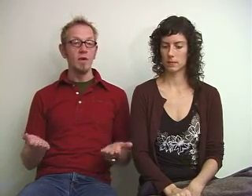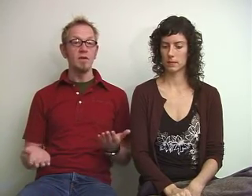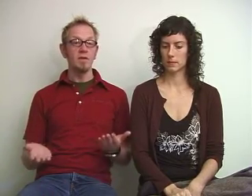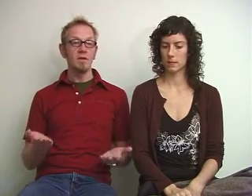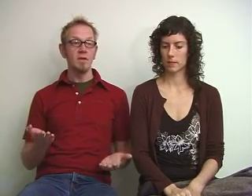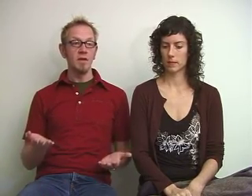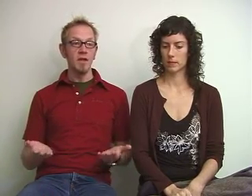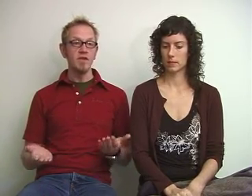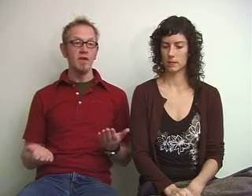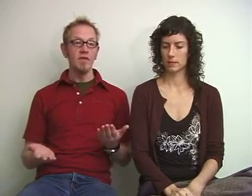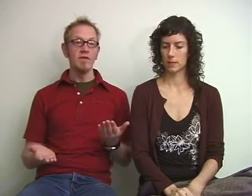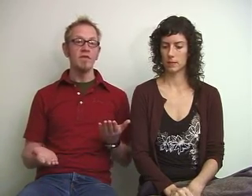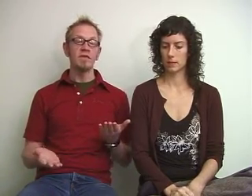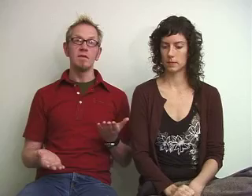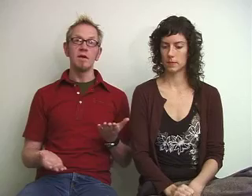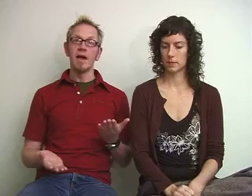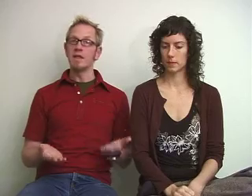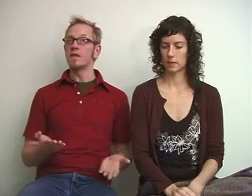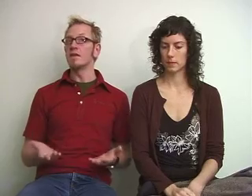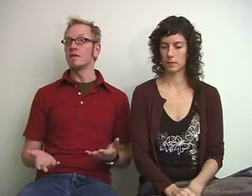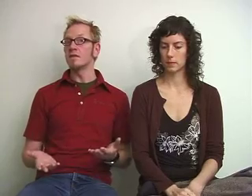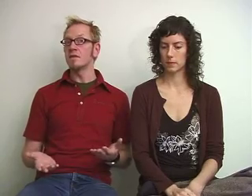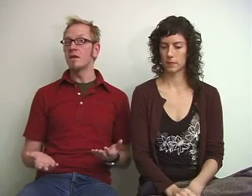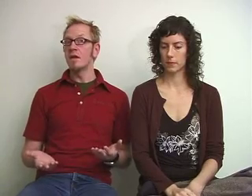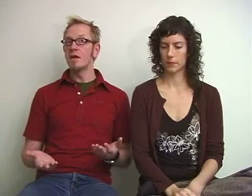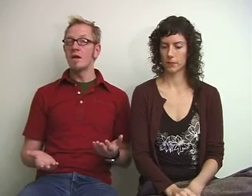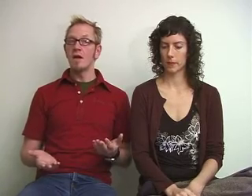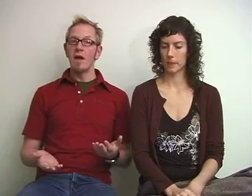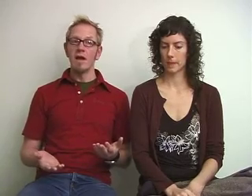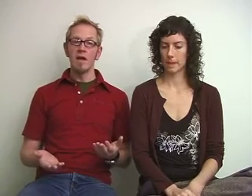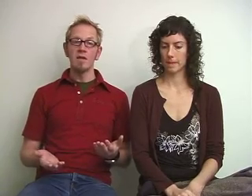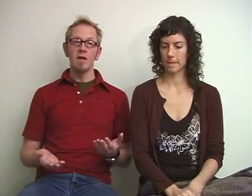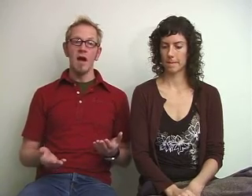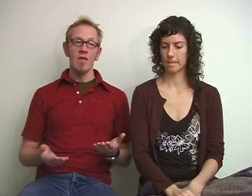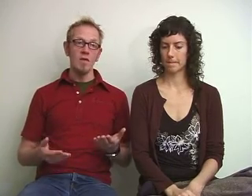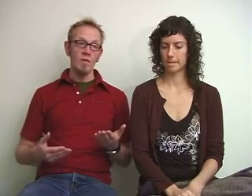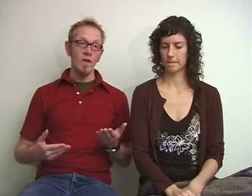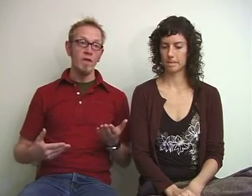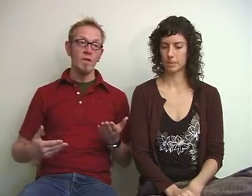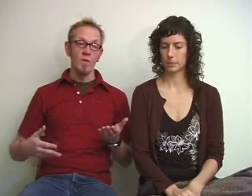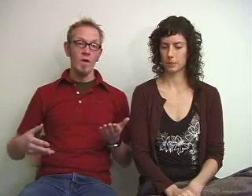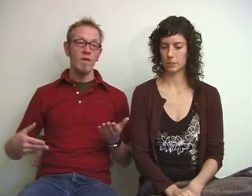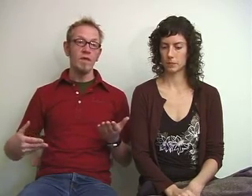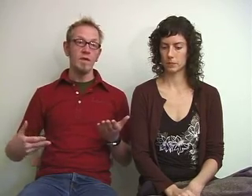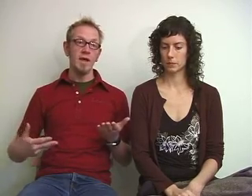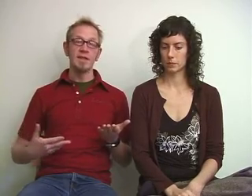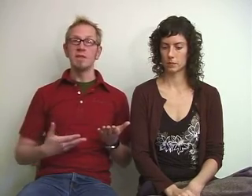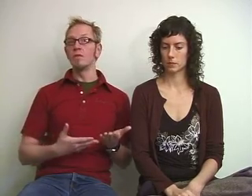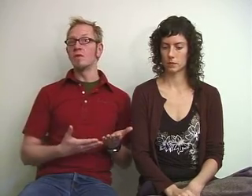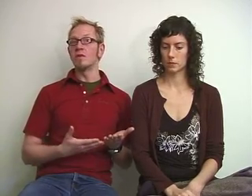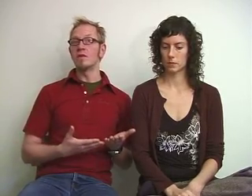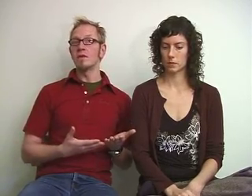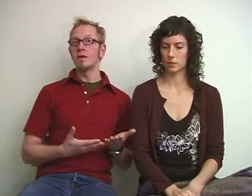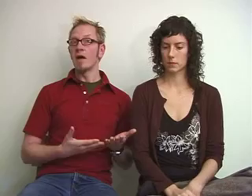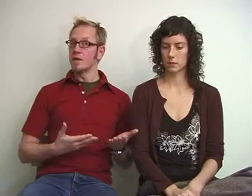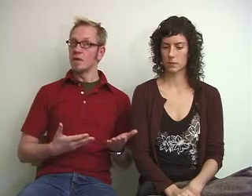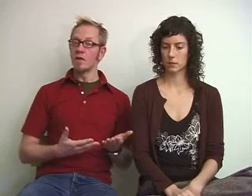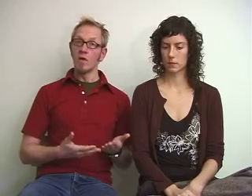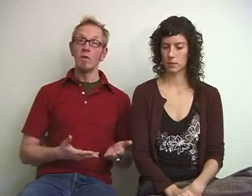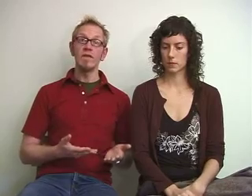support each other's ideas, and either with a similar idea or with